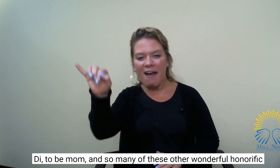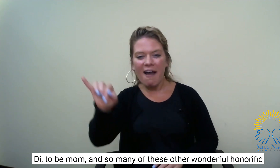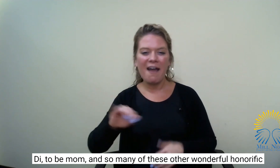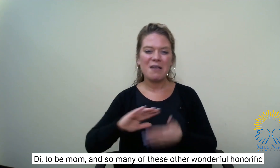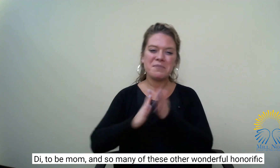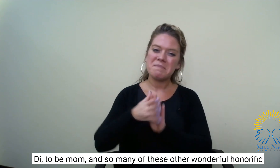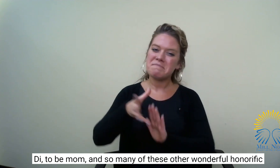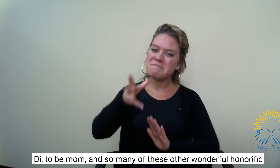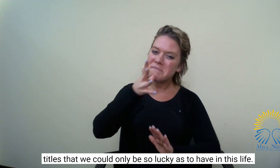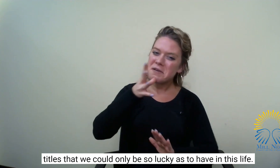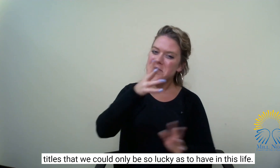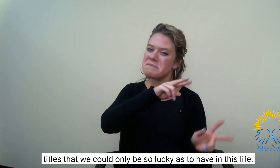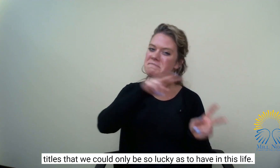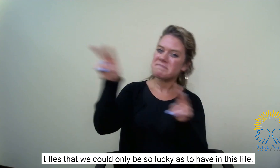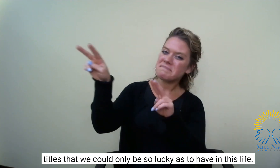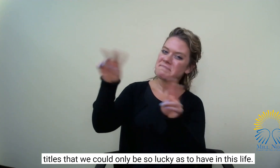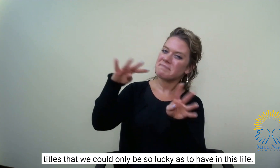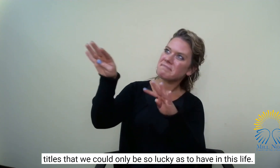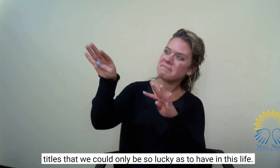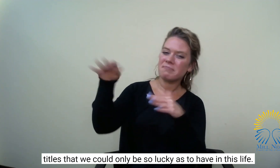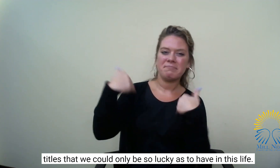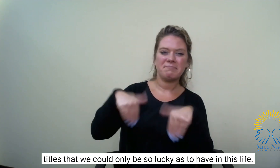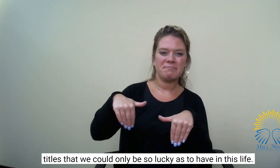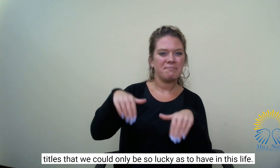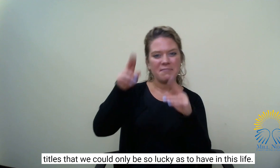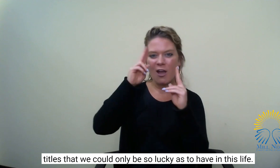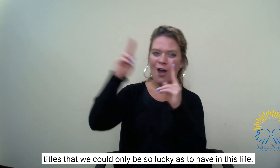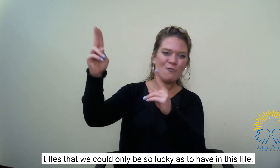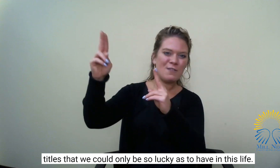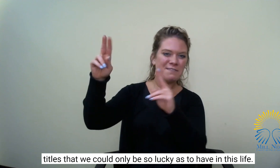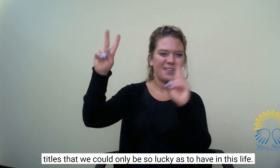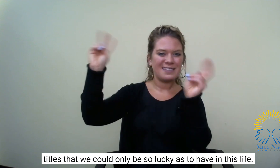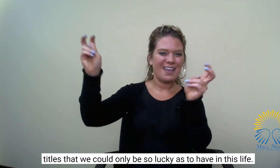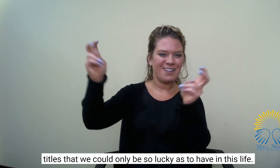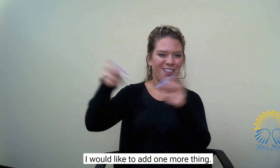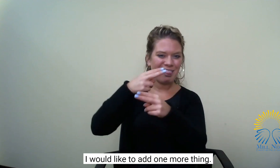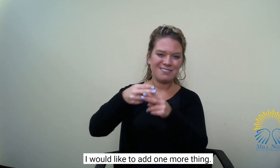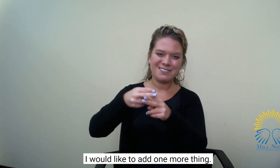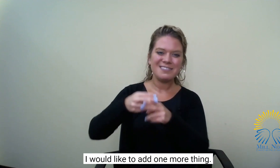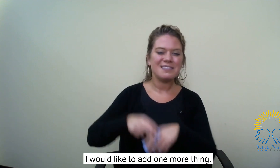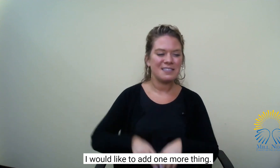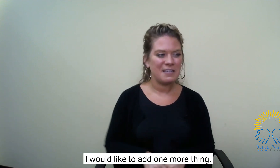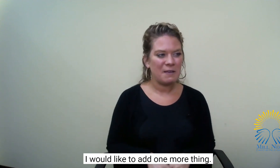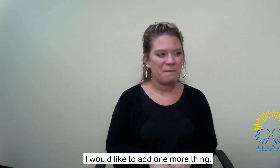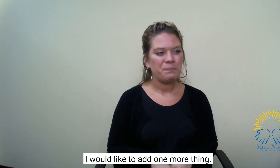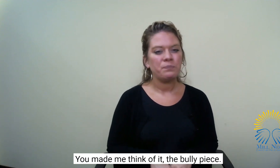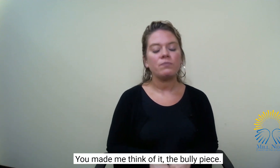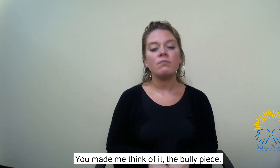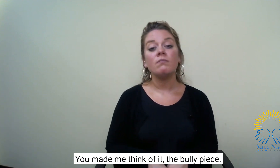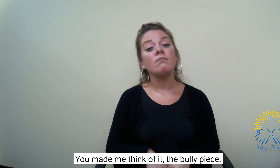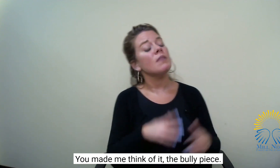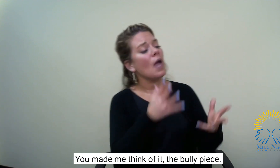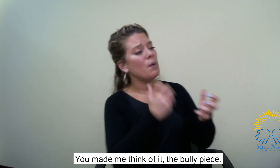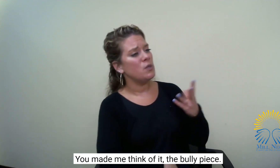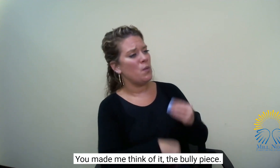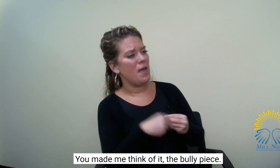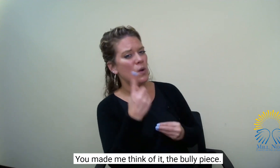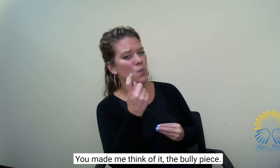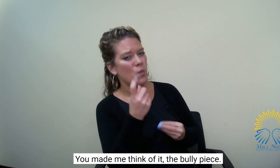wonderful honorific titles that we could only be so lucky as to have in this life. I would like to add one more thing. You made me think of it, the